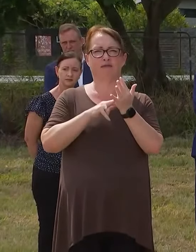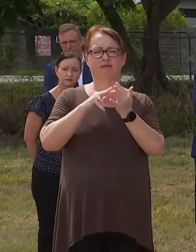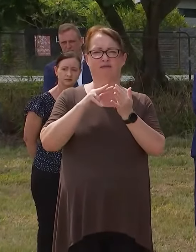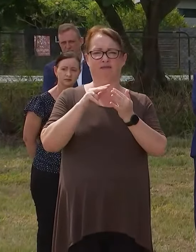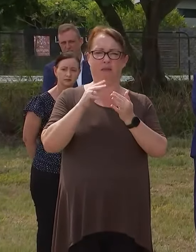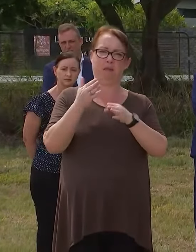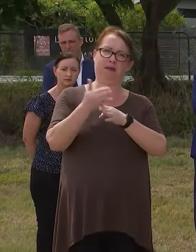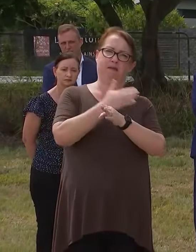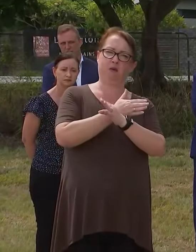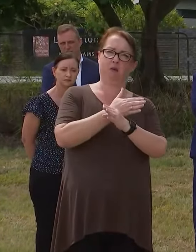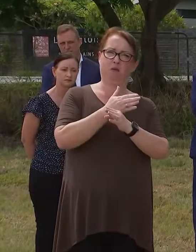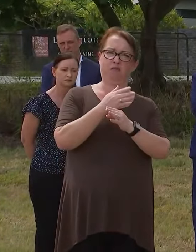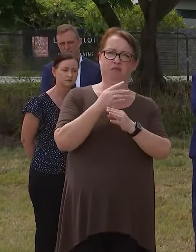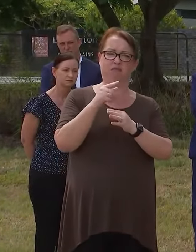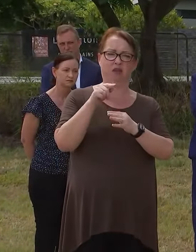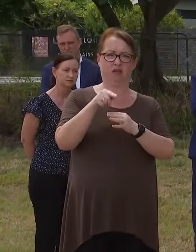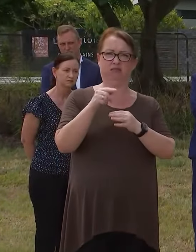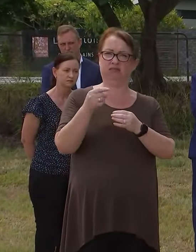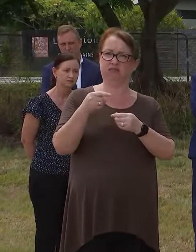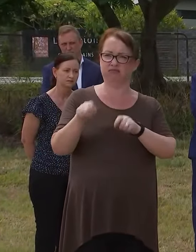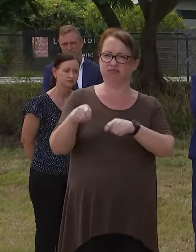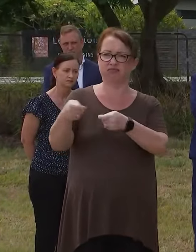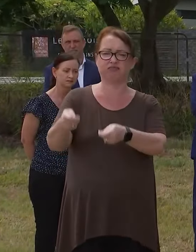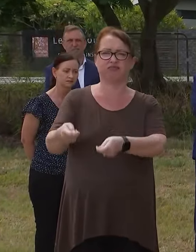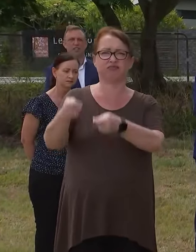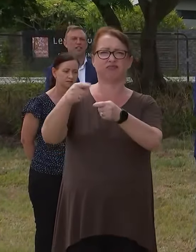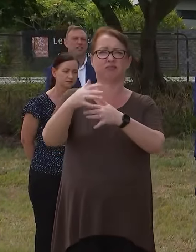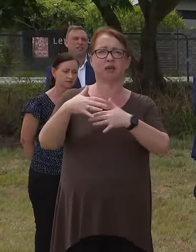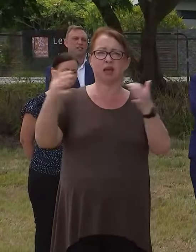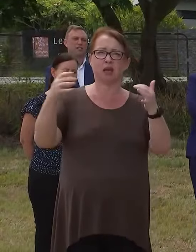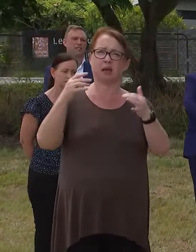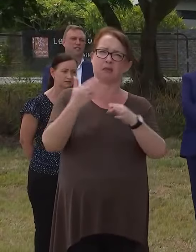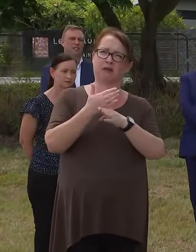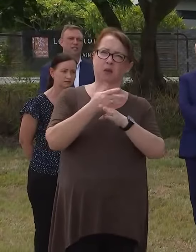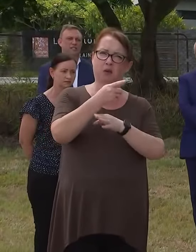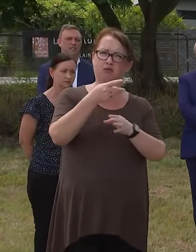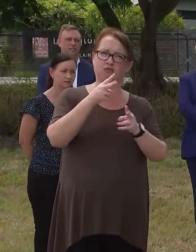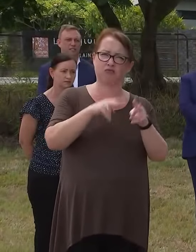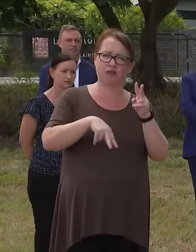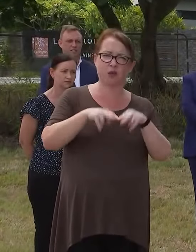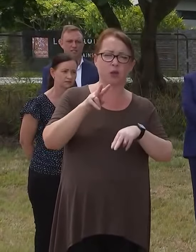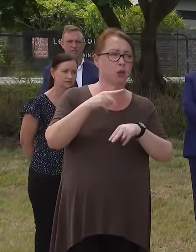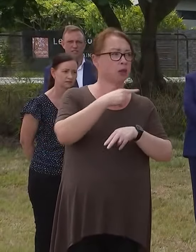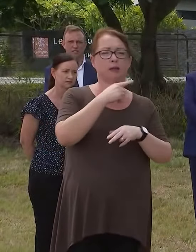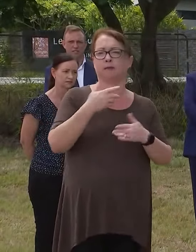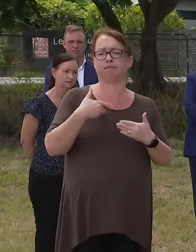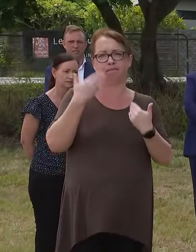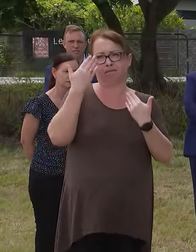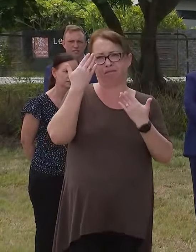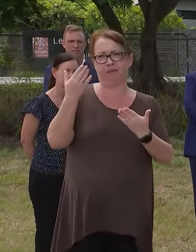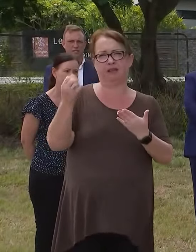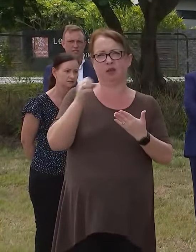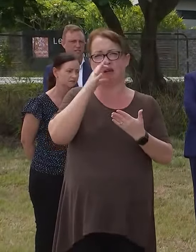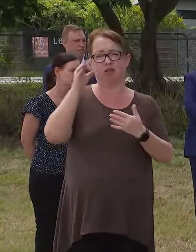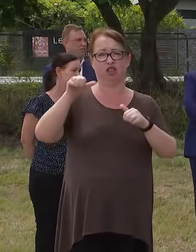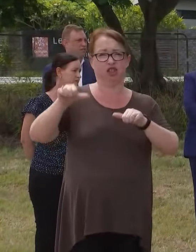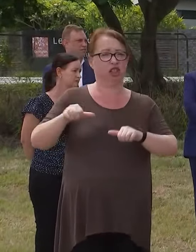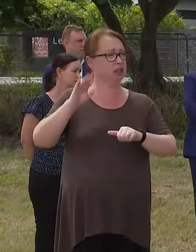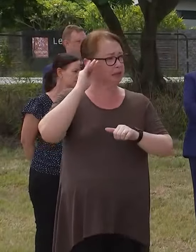review. That's not my understanding, but you should speak to the chair of the committee.